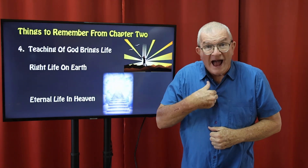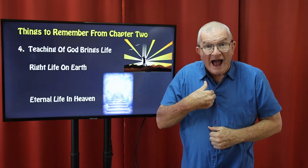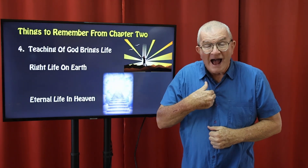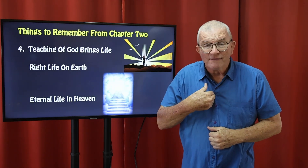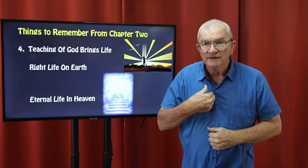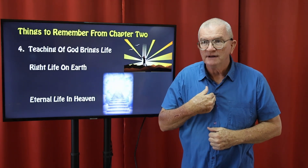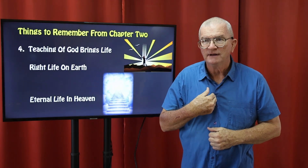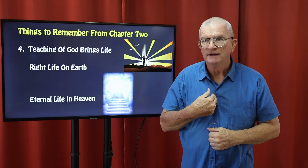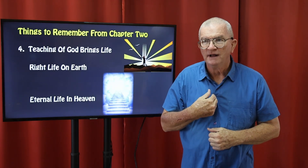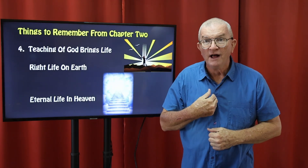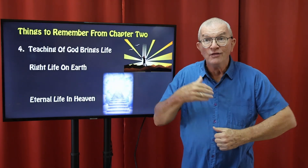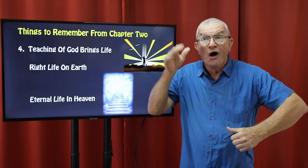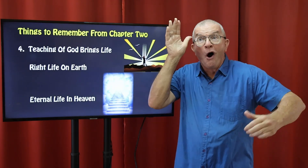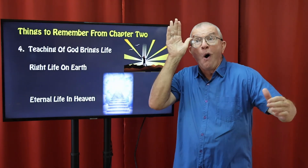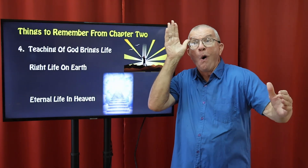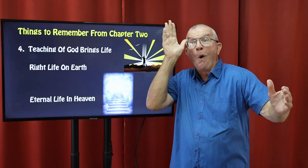We have the hope